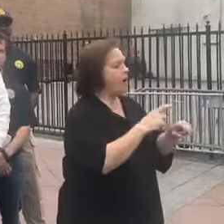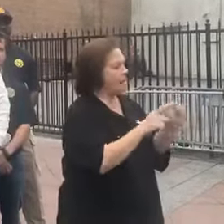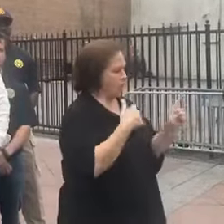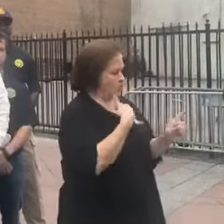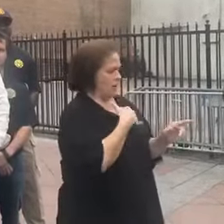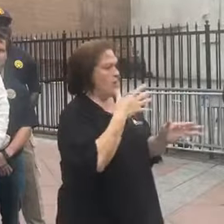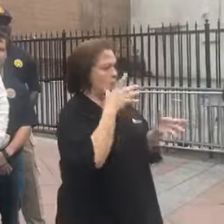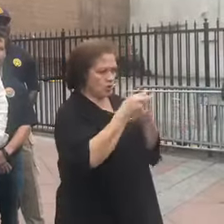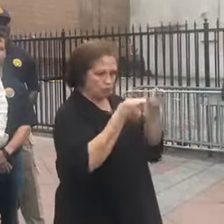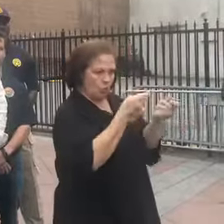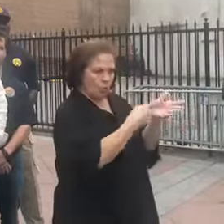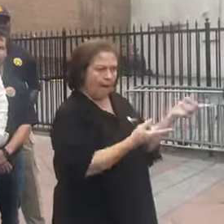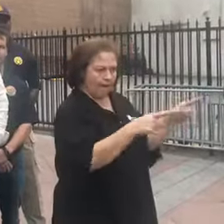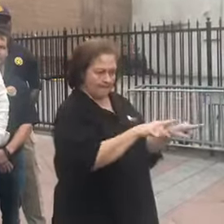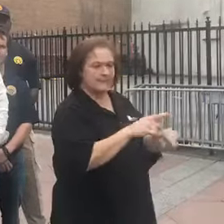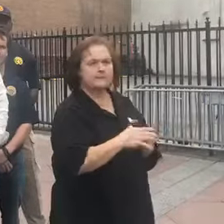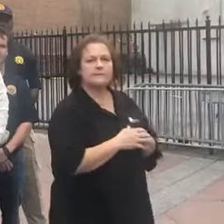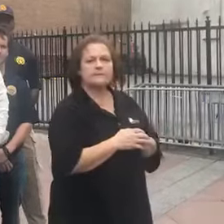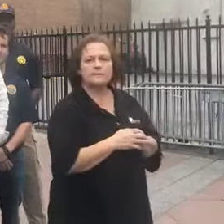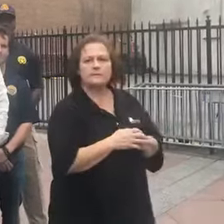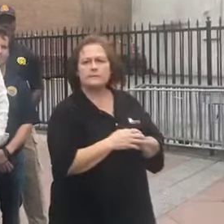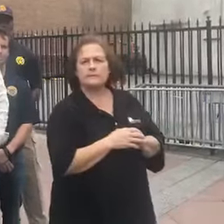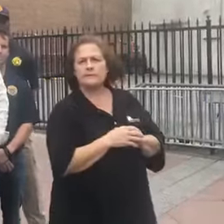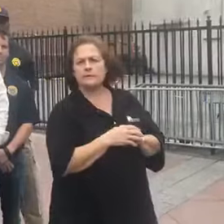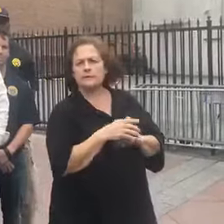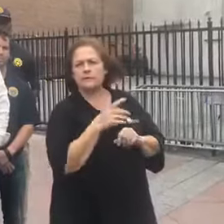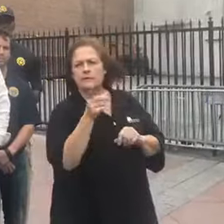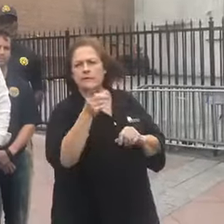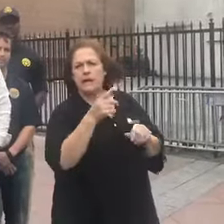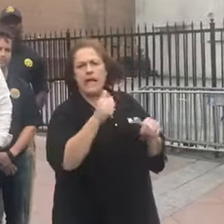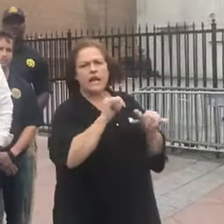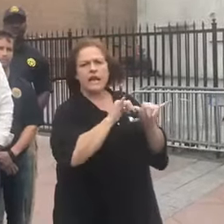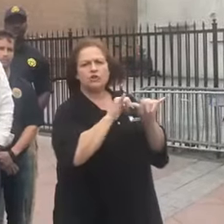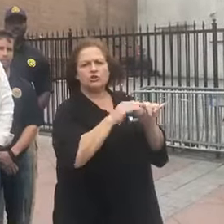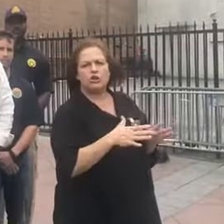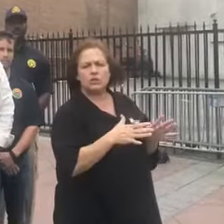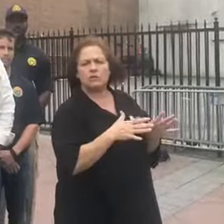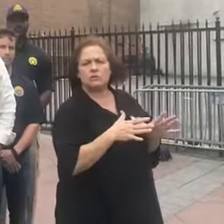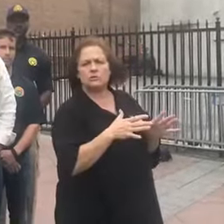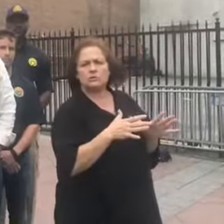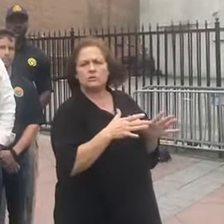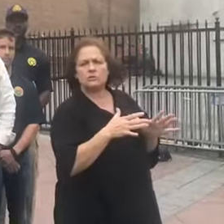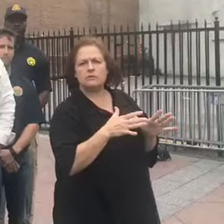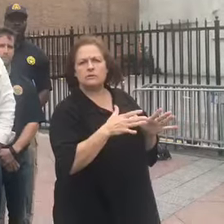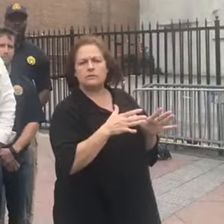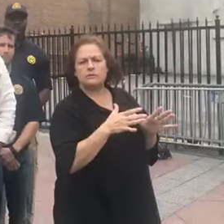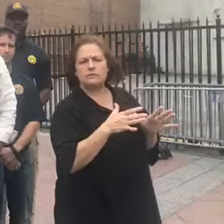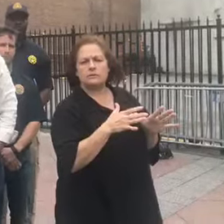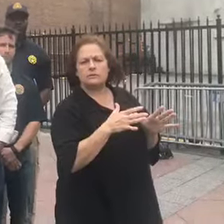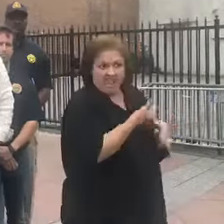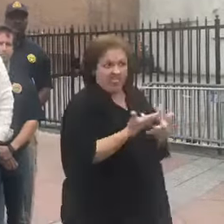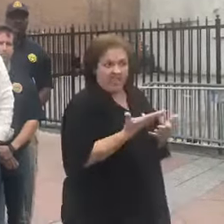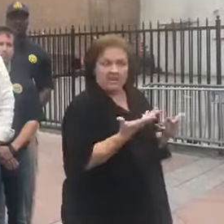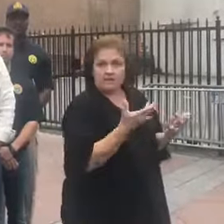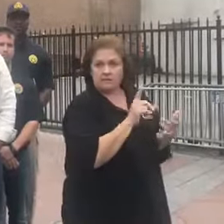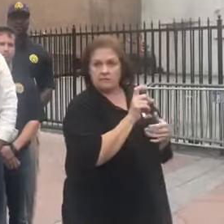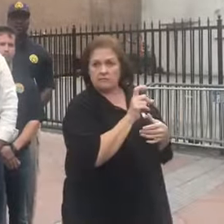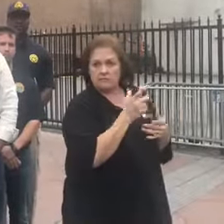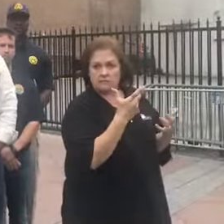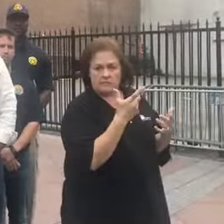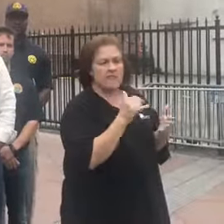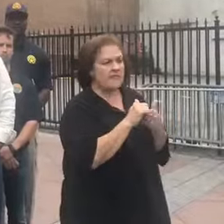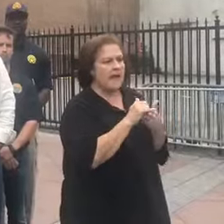environment from start to finish. Right, last question. Have any of the engineers been able to weigh in on the video that kind of made the rounds today showing? That'll wind